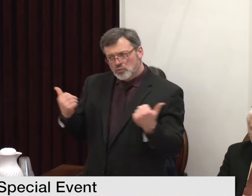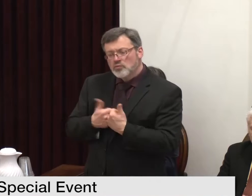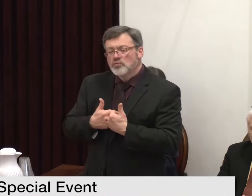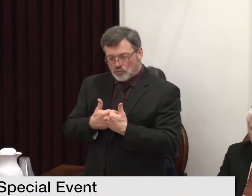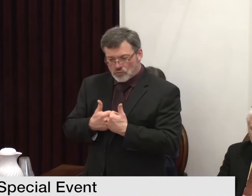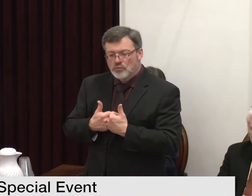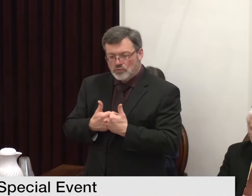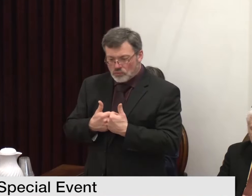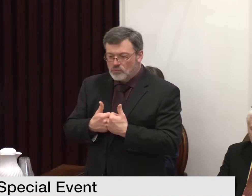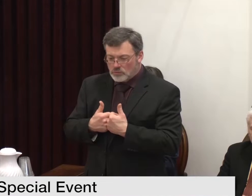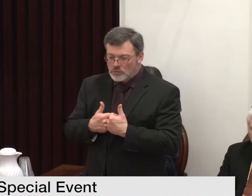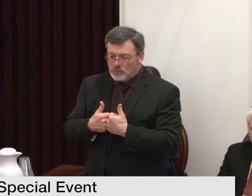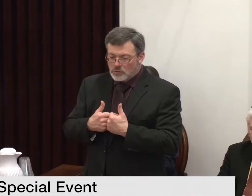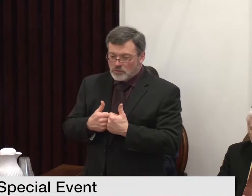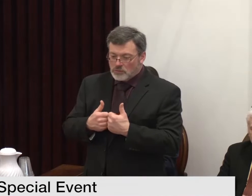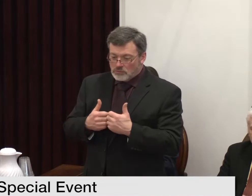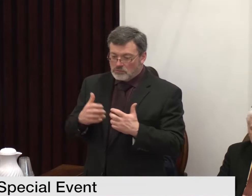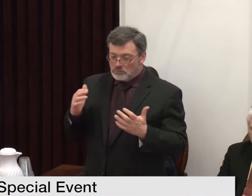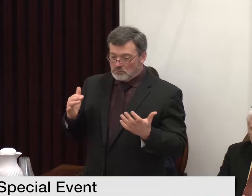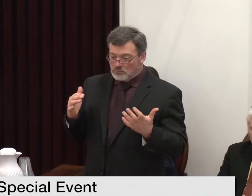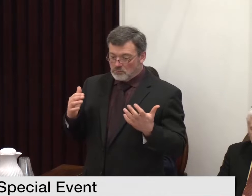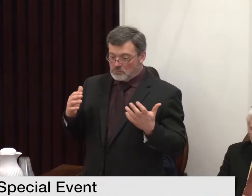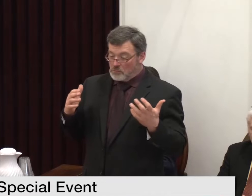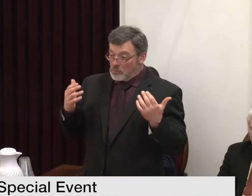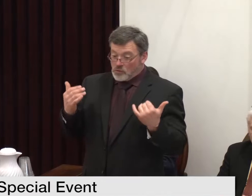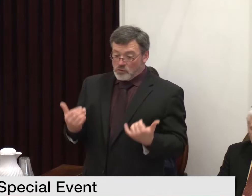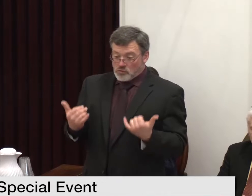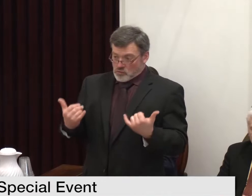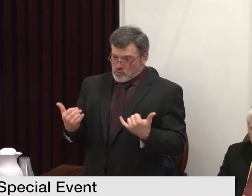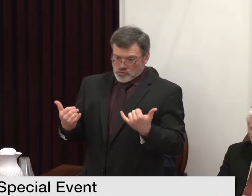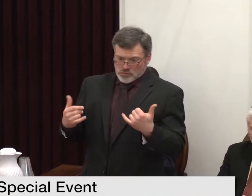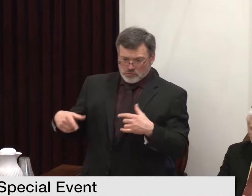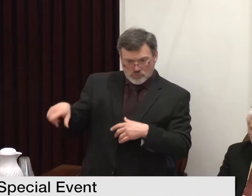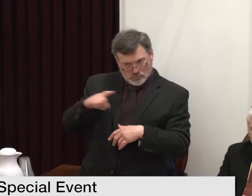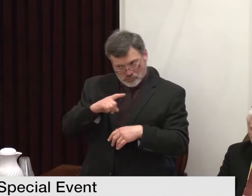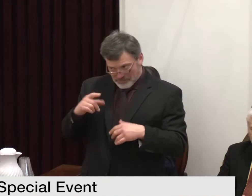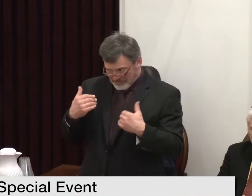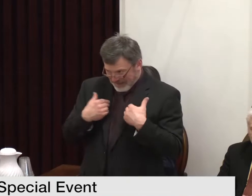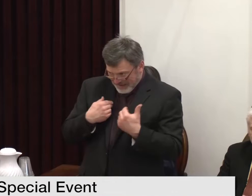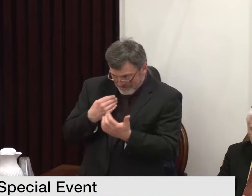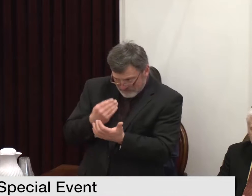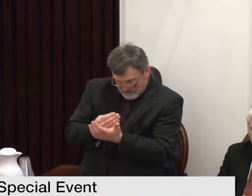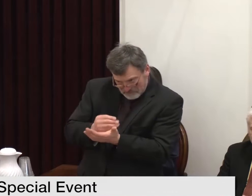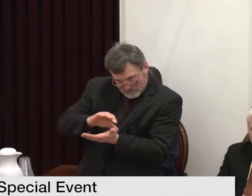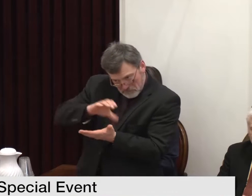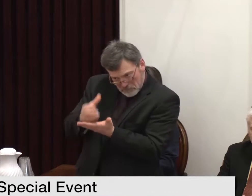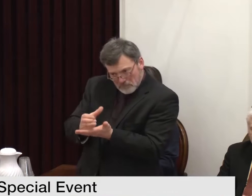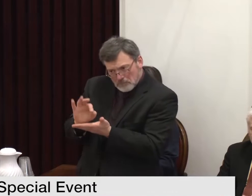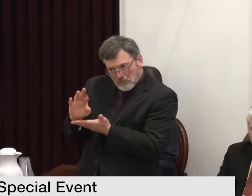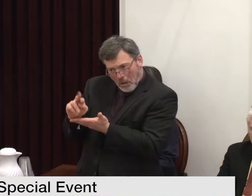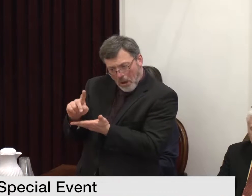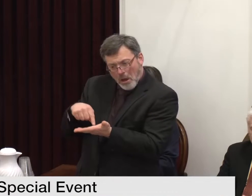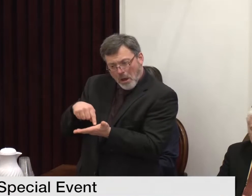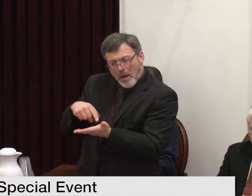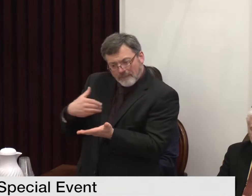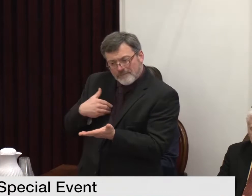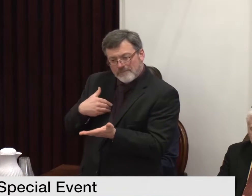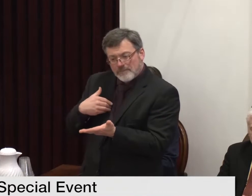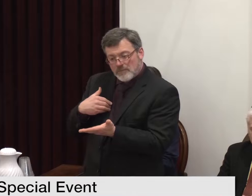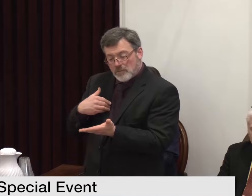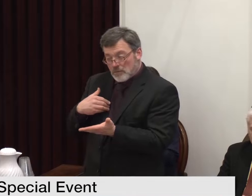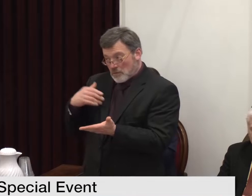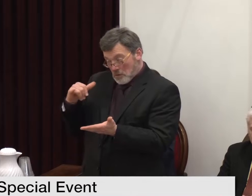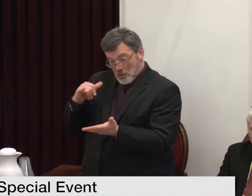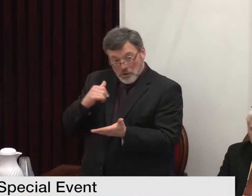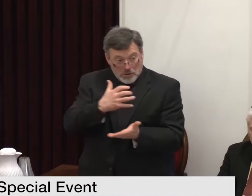and priorities, all within available resources. And despite the recent upgrade in revenue, this